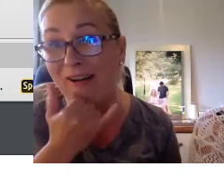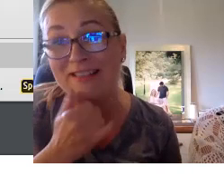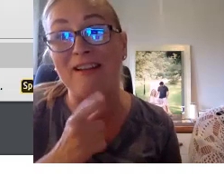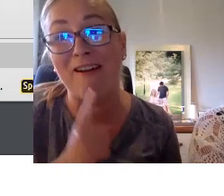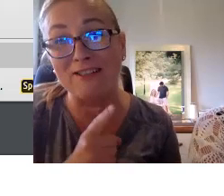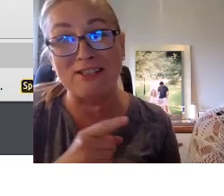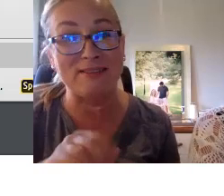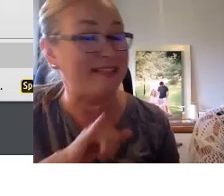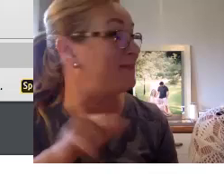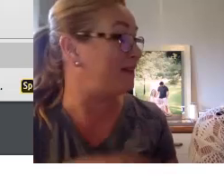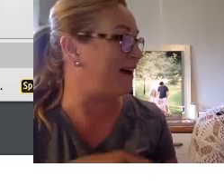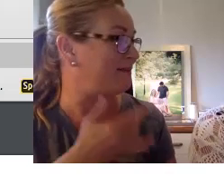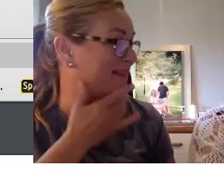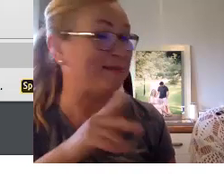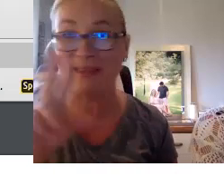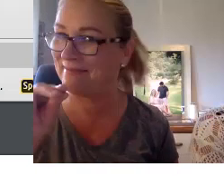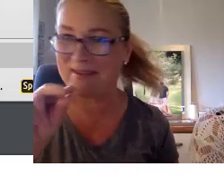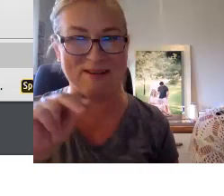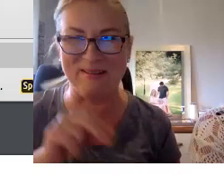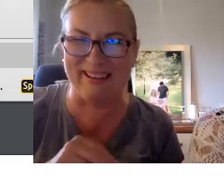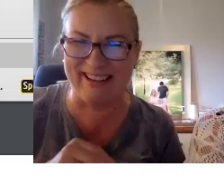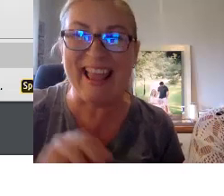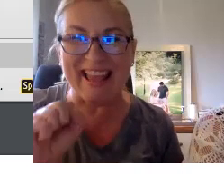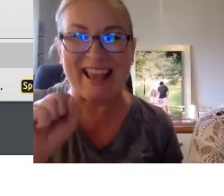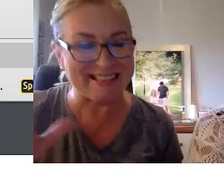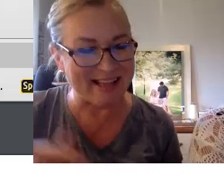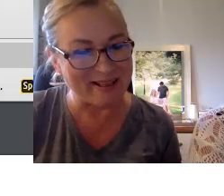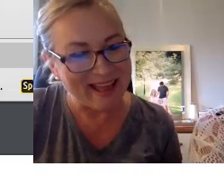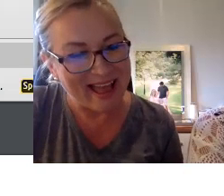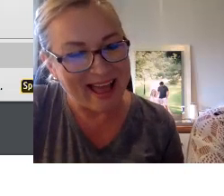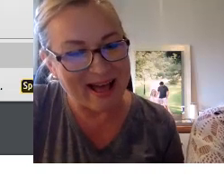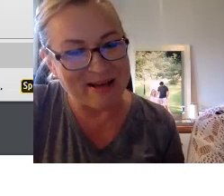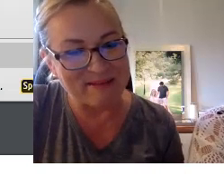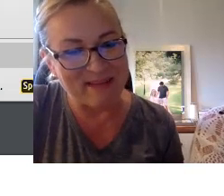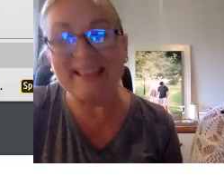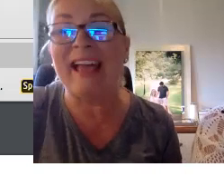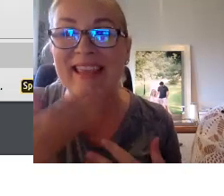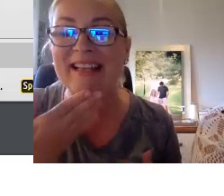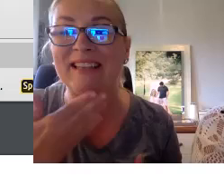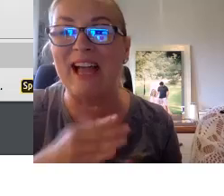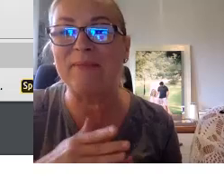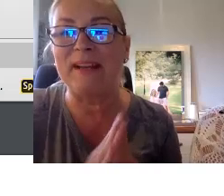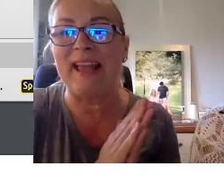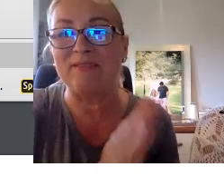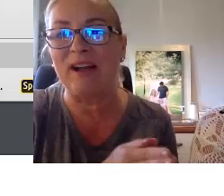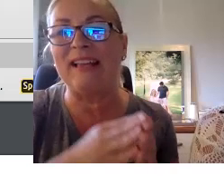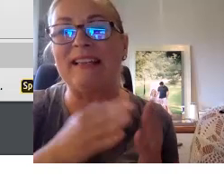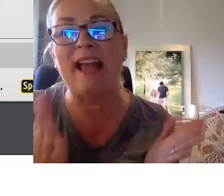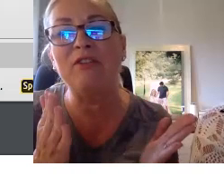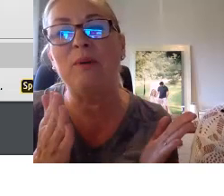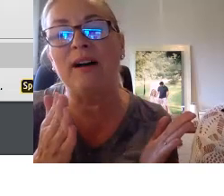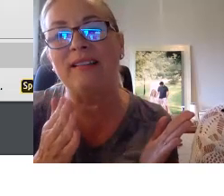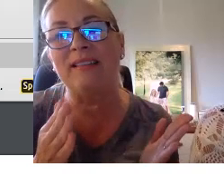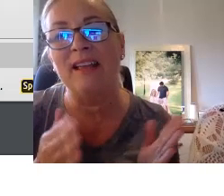is wrong. It's kind of hard to do at the same time. It's a big no-no in ASL. Again, thank the library and Ryan